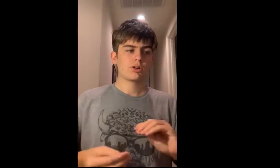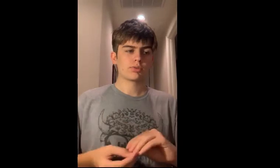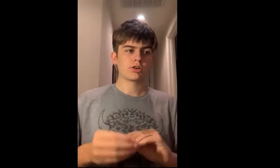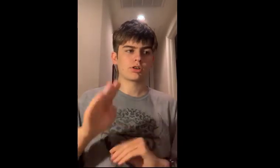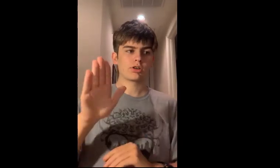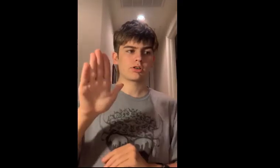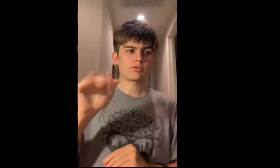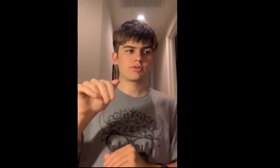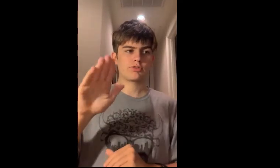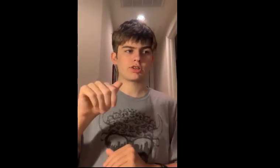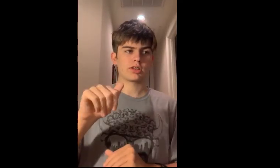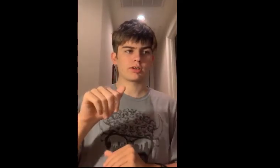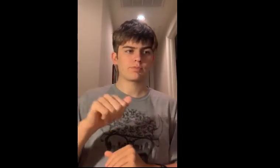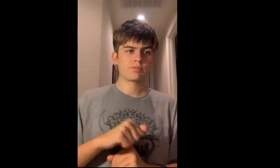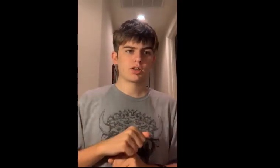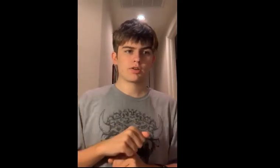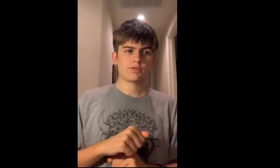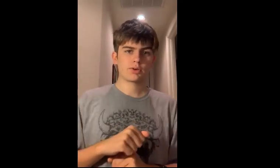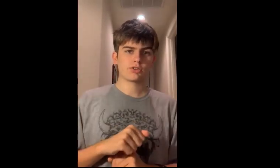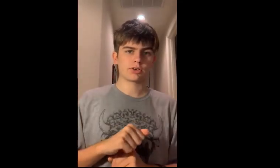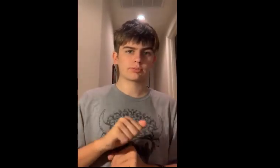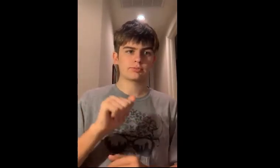Number 15, freezer.